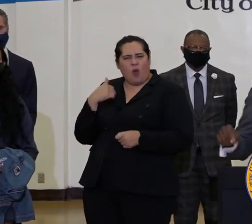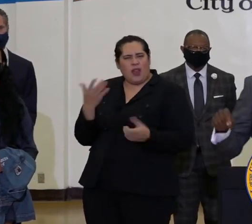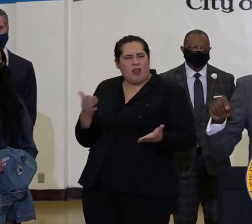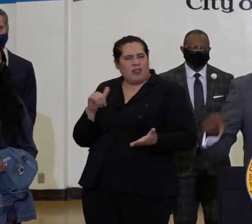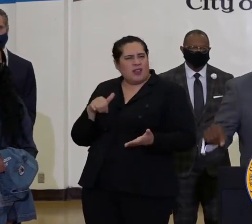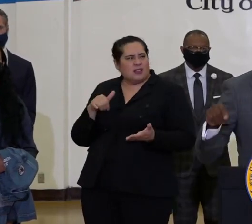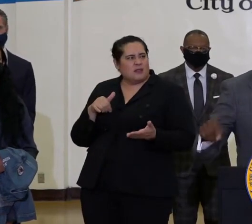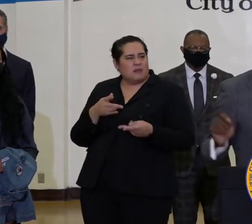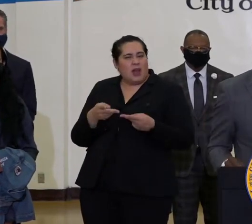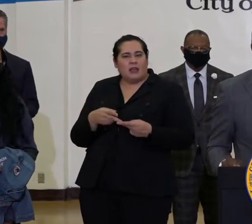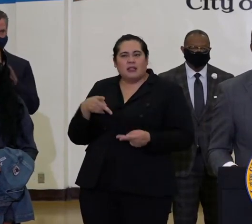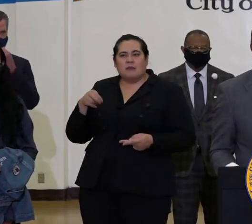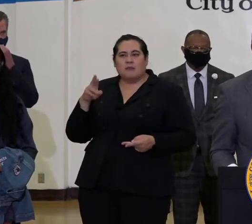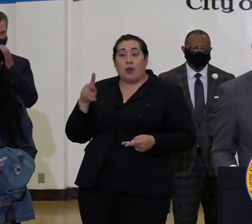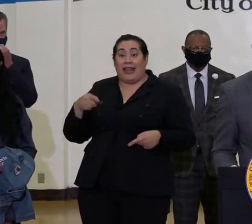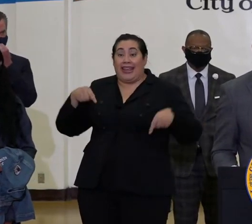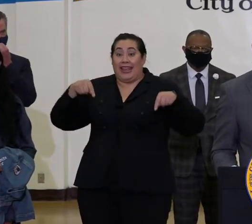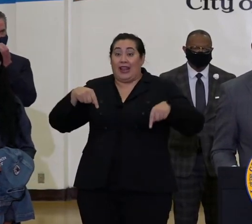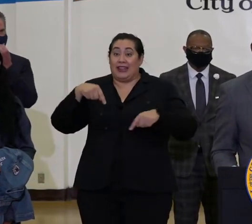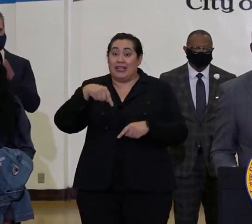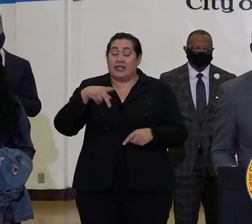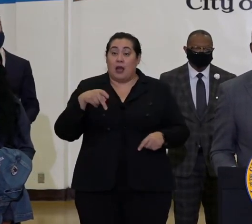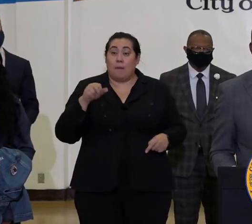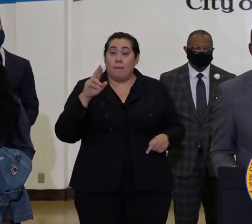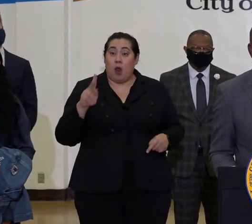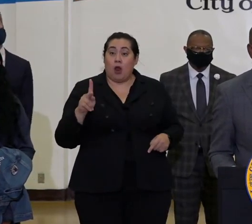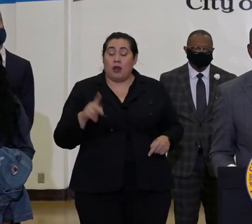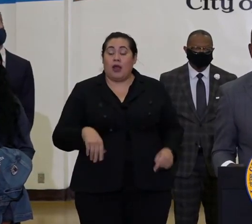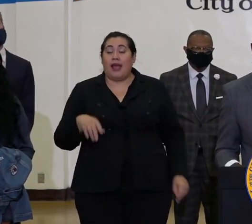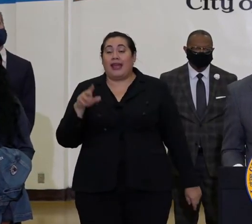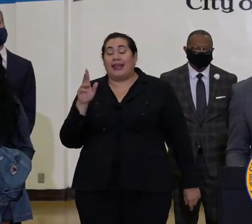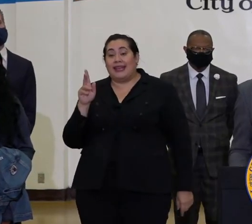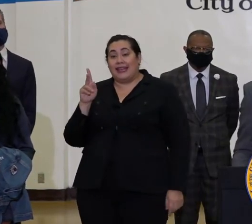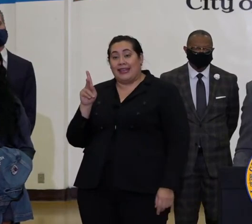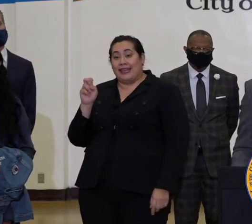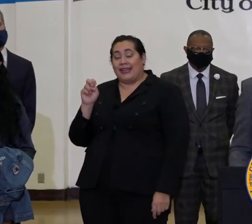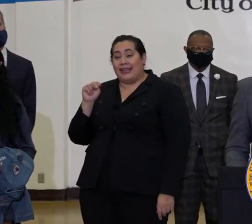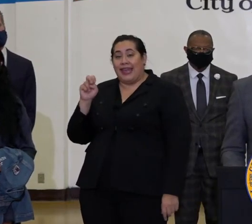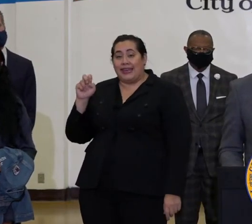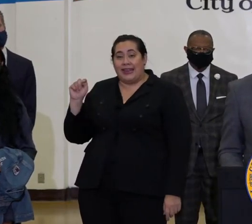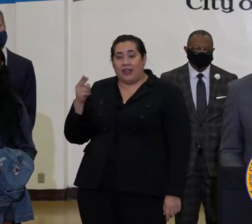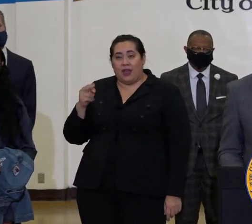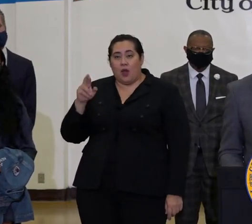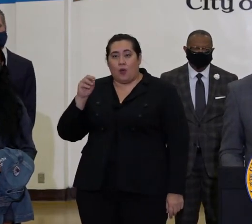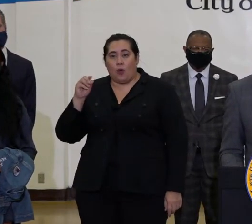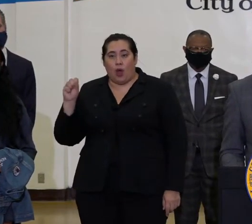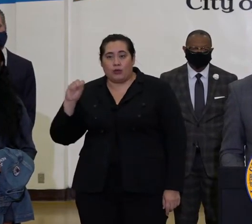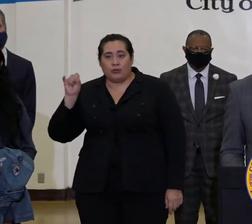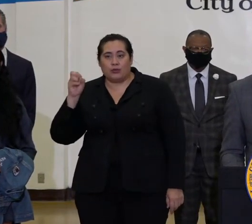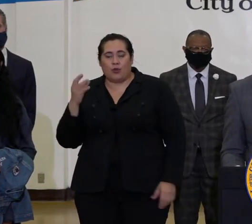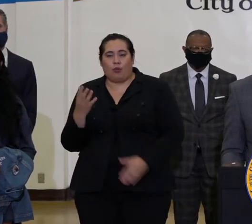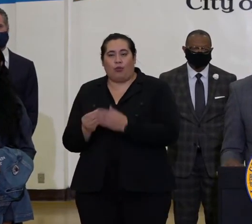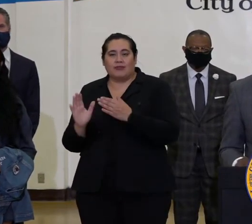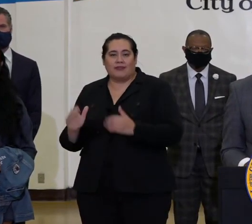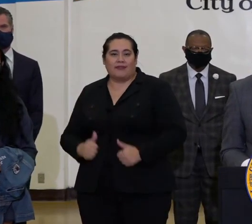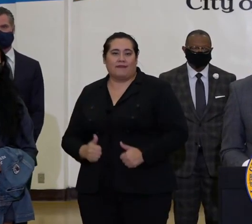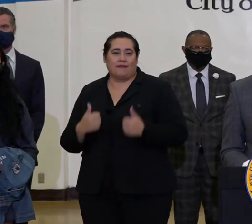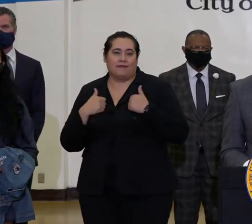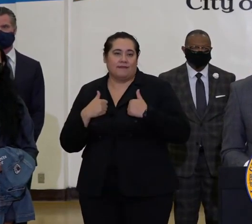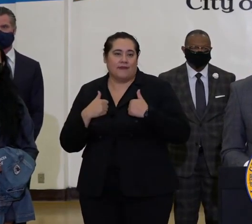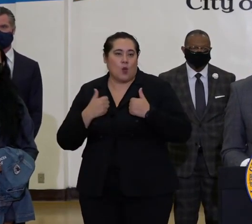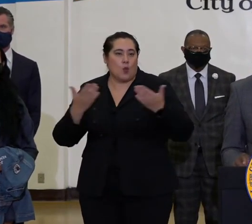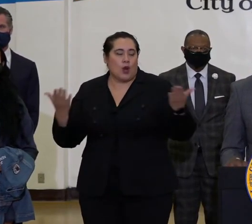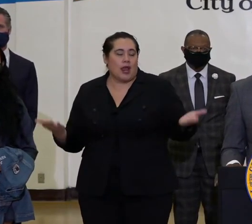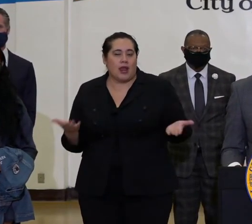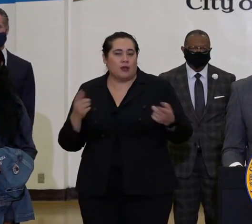today? It's because right here at this park is where Kenneth Ross Jr. lost his life. So we're